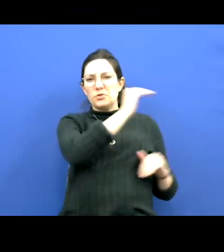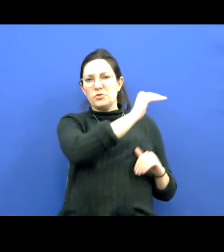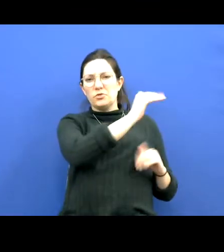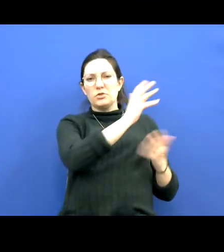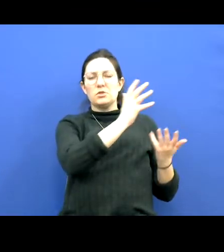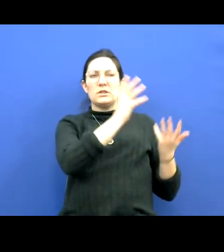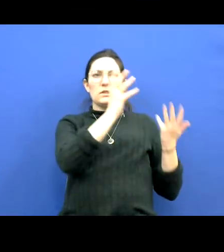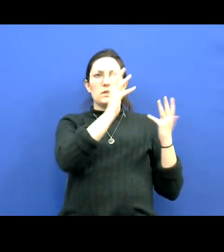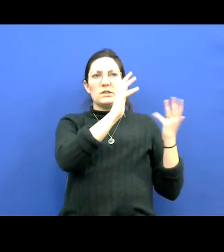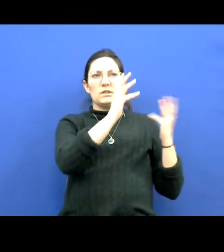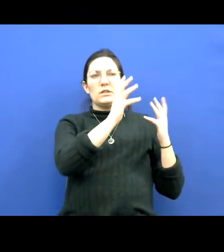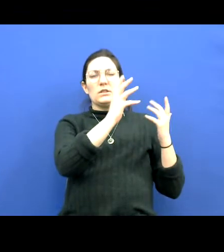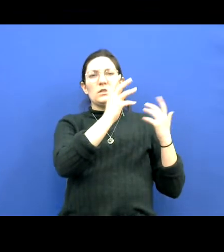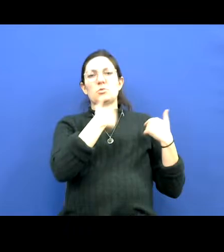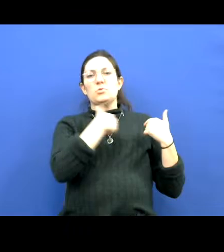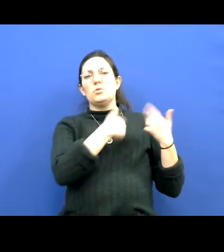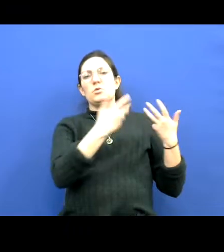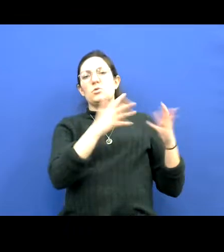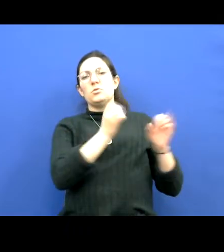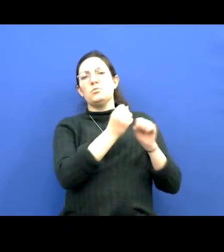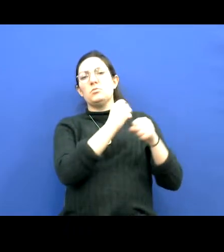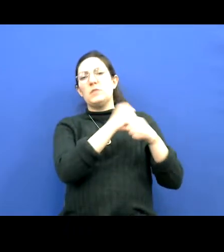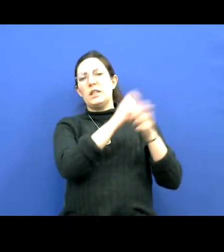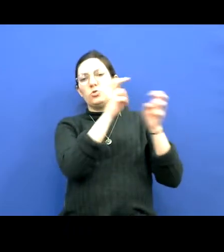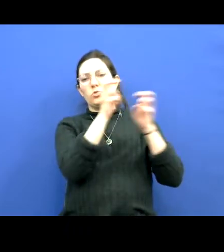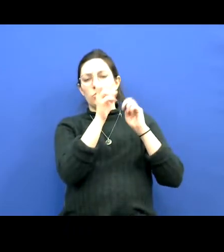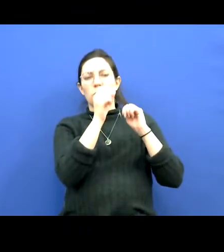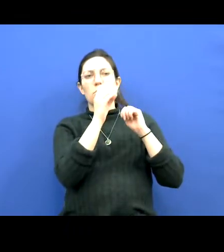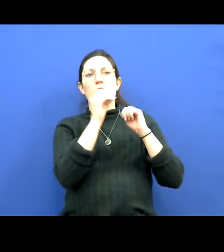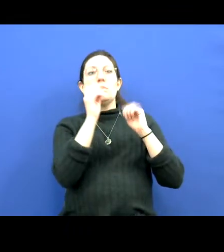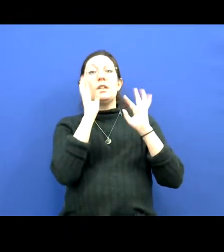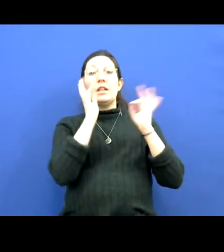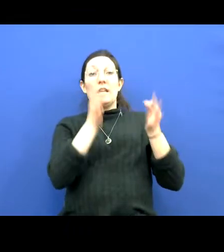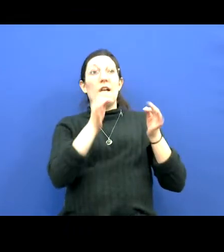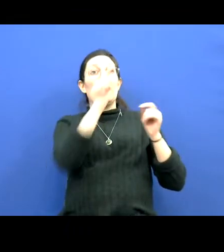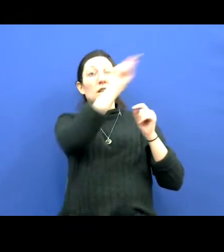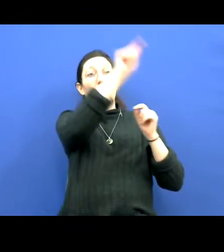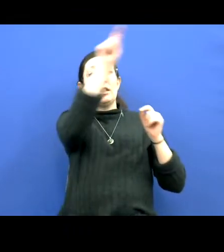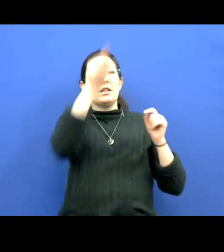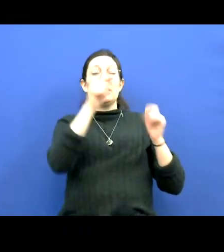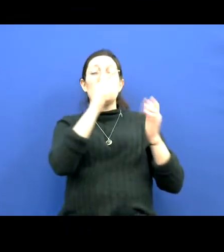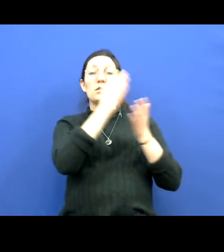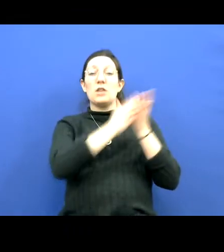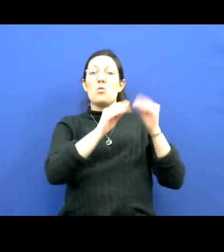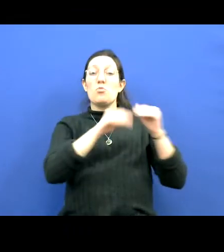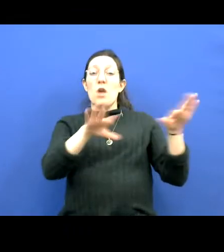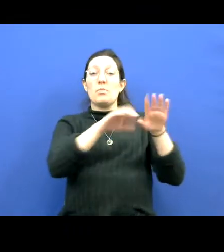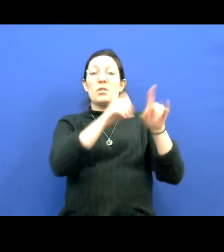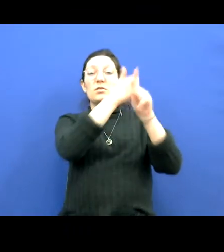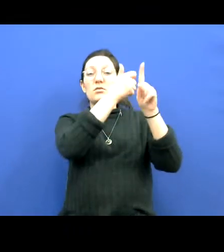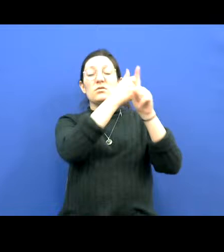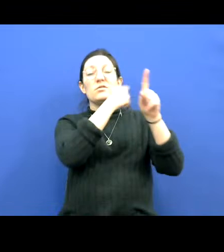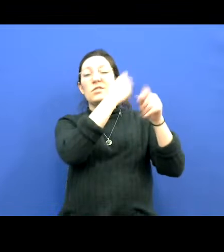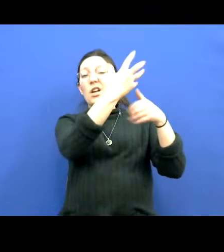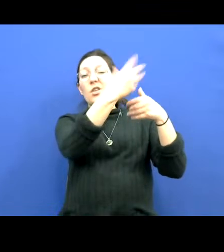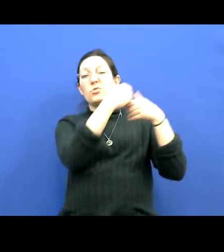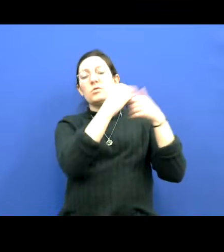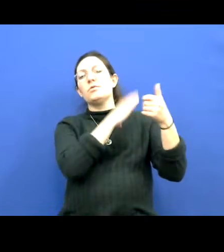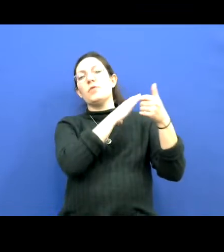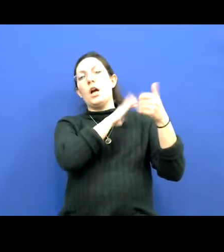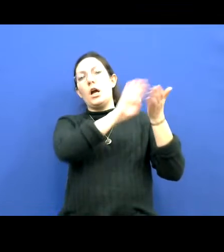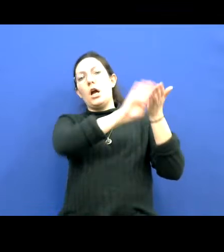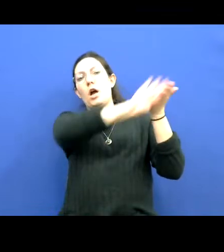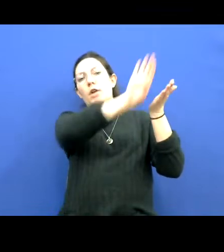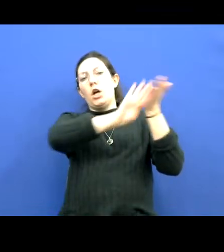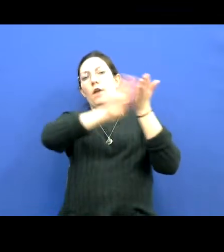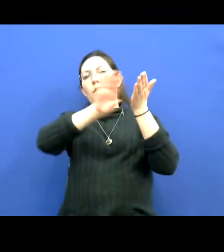potentially create issues, we tried to remove some of the non-contributing properties so that those individuals are not involved. And you